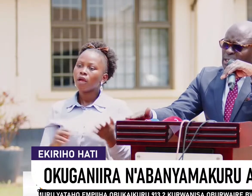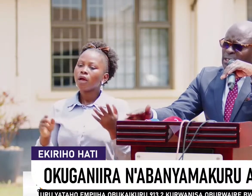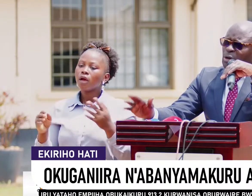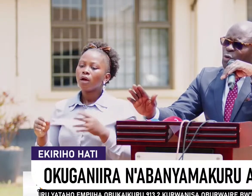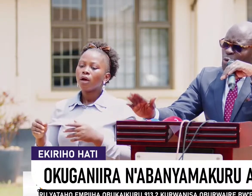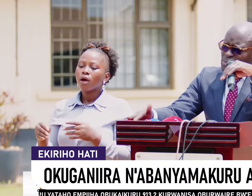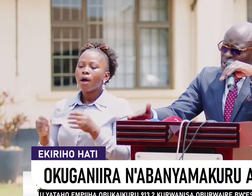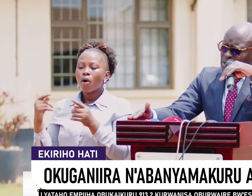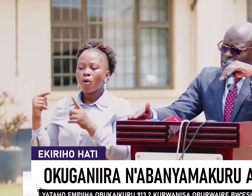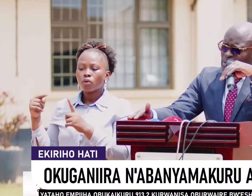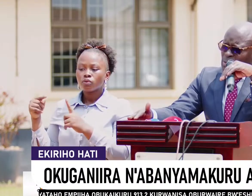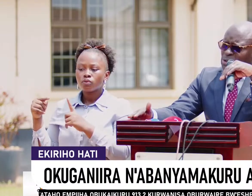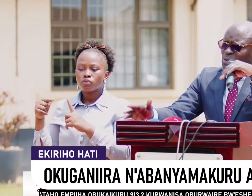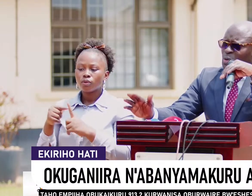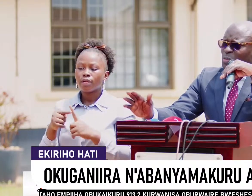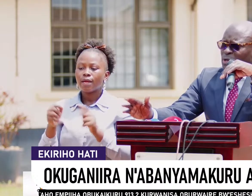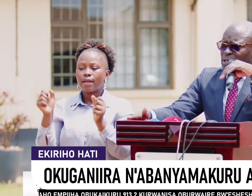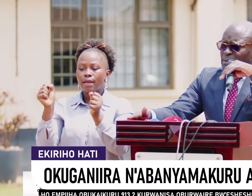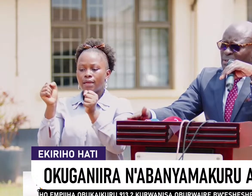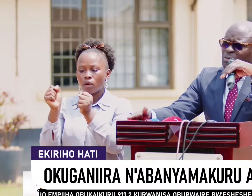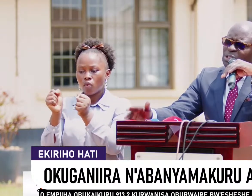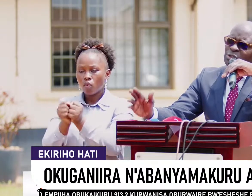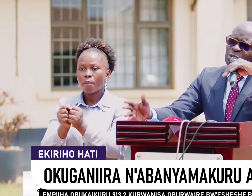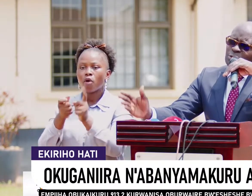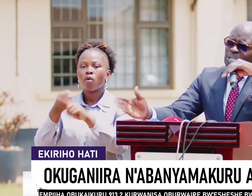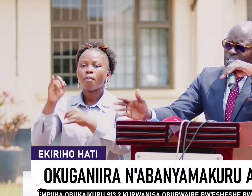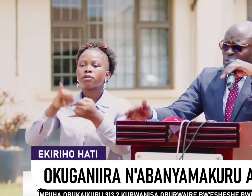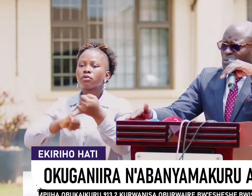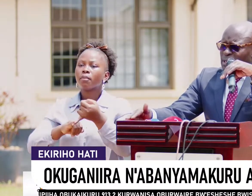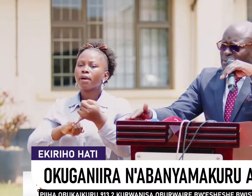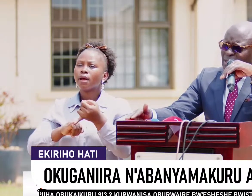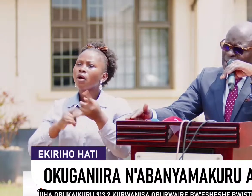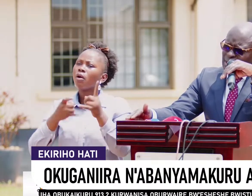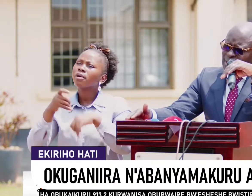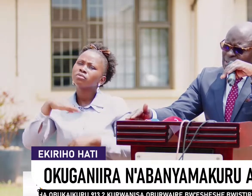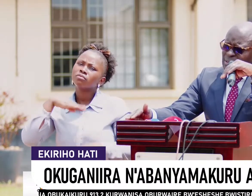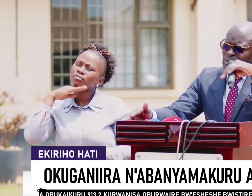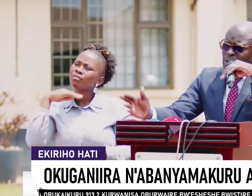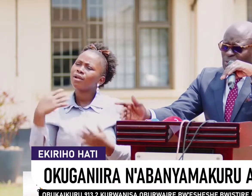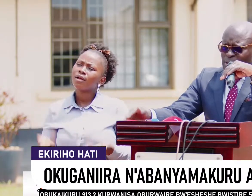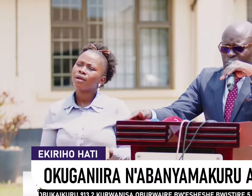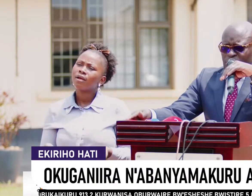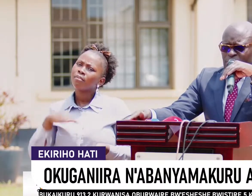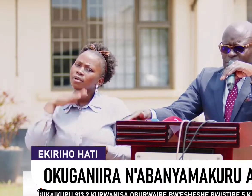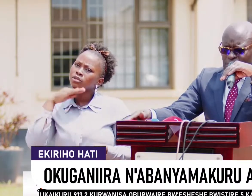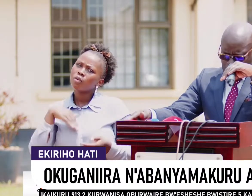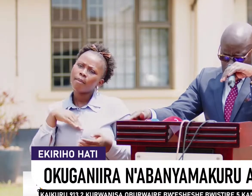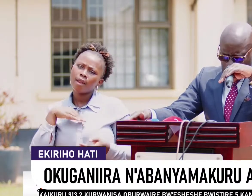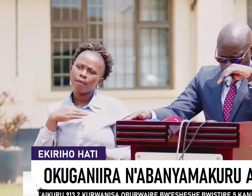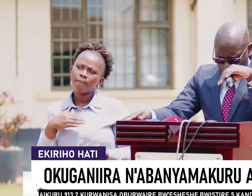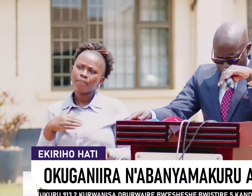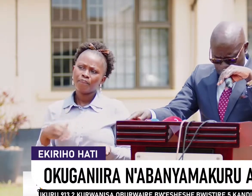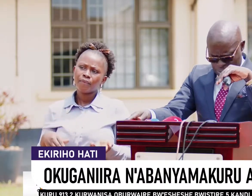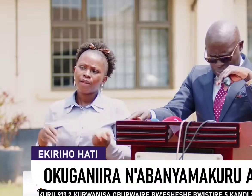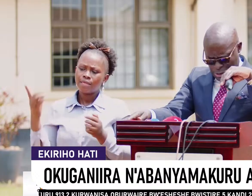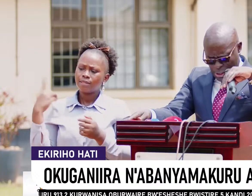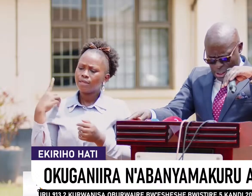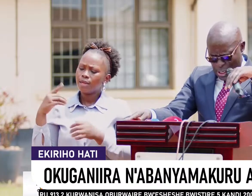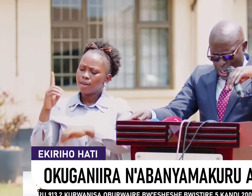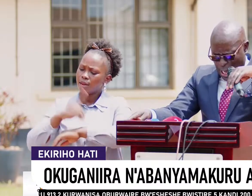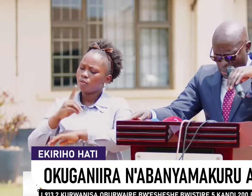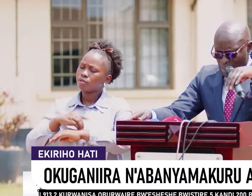okutuukira ddala nga ennaku 10 omwezi gw'omwenda. Omwezi ogwo teguba tegukumala bannange guba gumala bulungi ennaku zimala